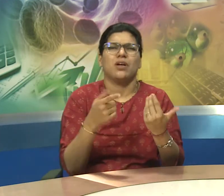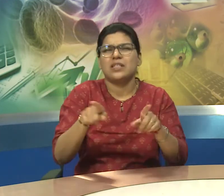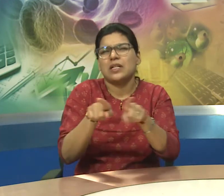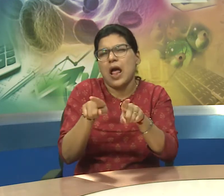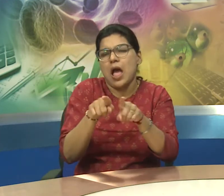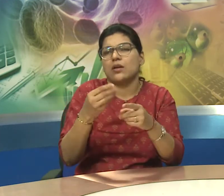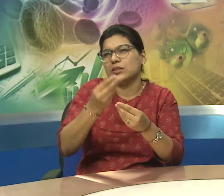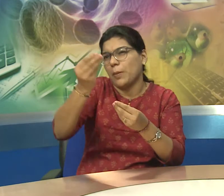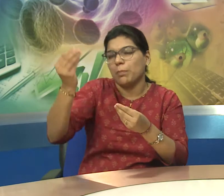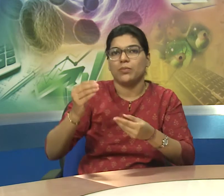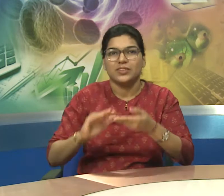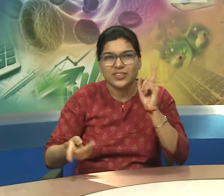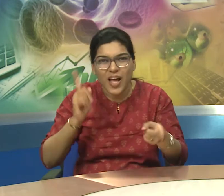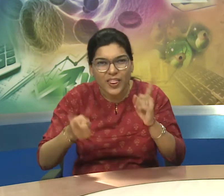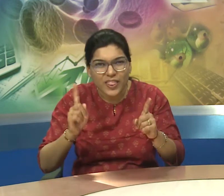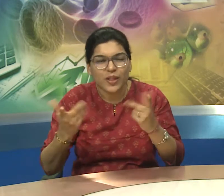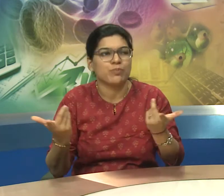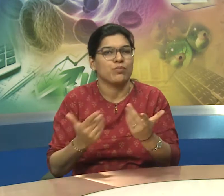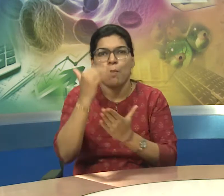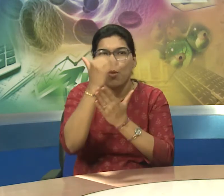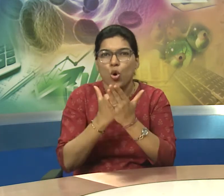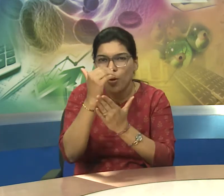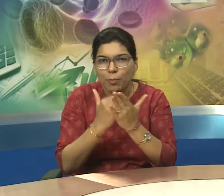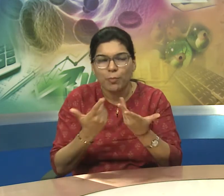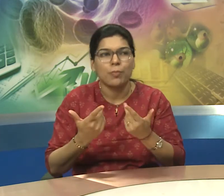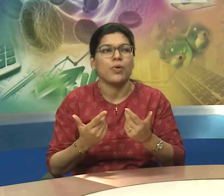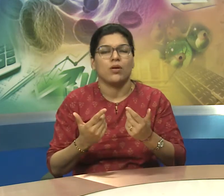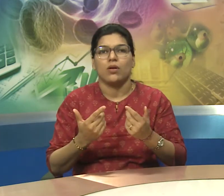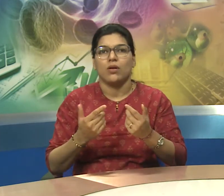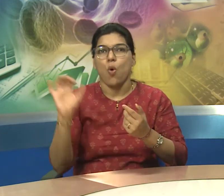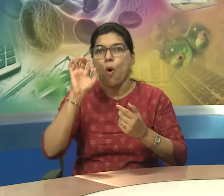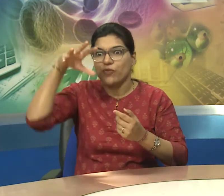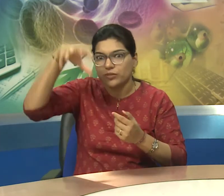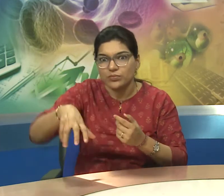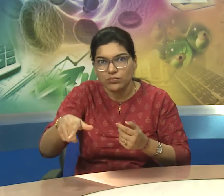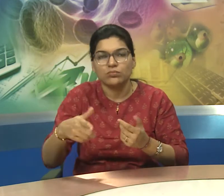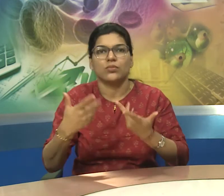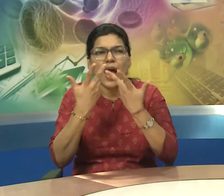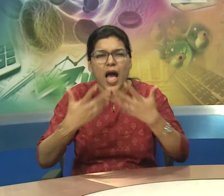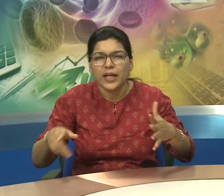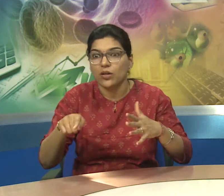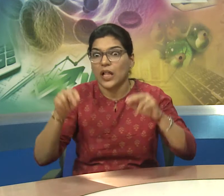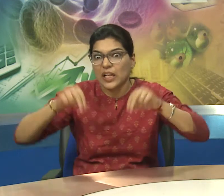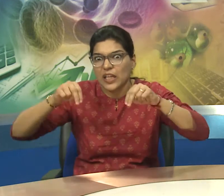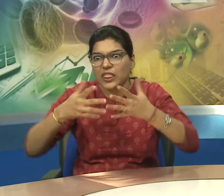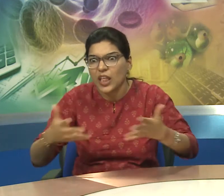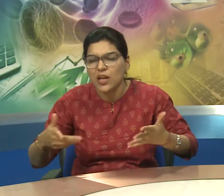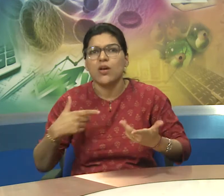Producers sell their products to consumer in bulk quantity, not in any small quantity. For example, for such big events